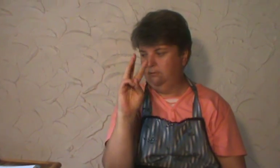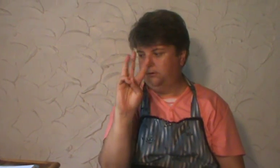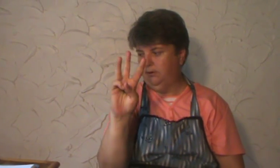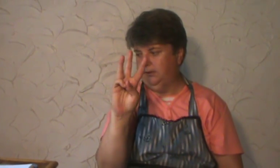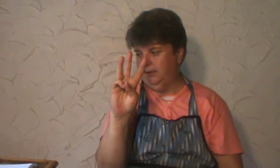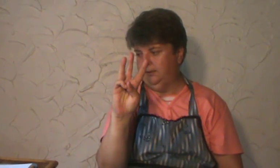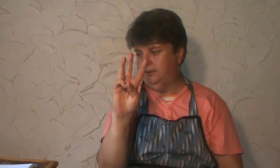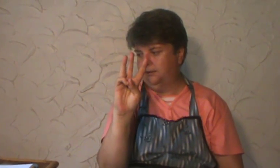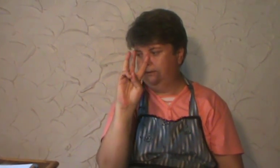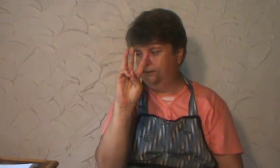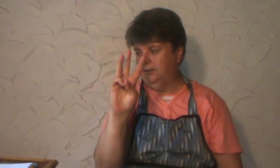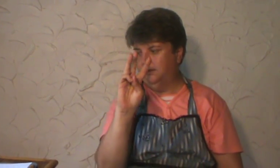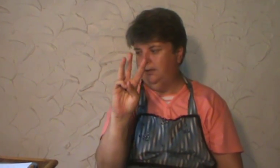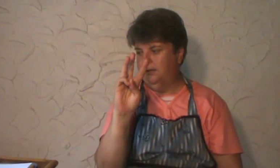Or 6.